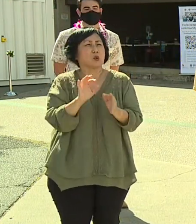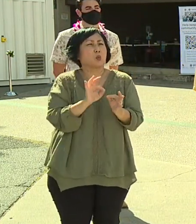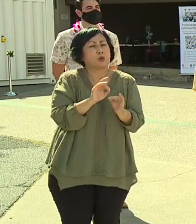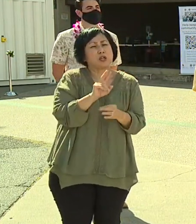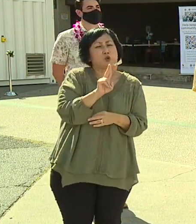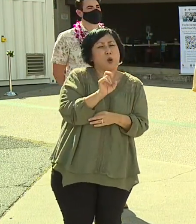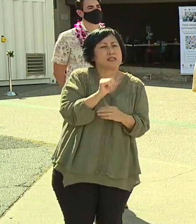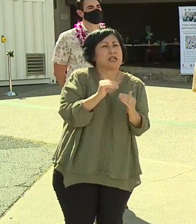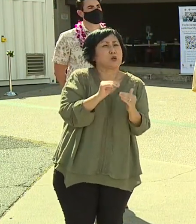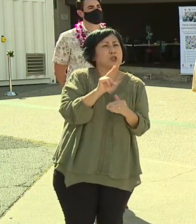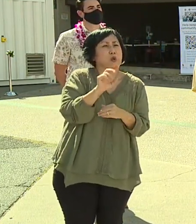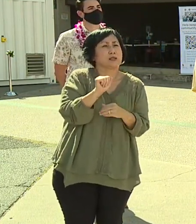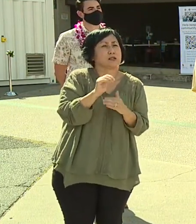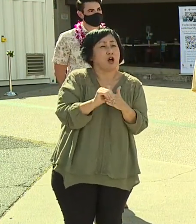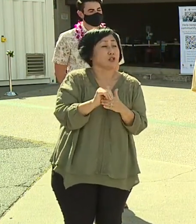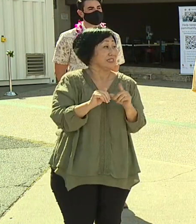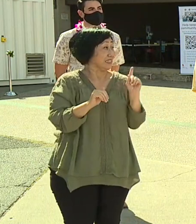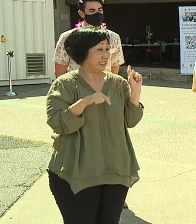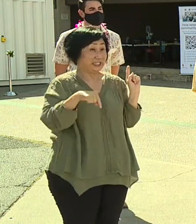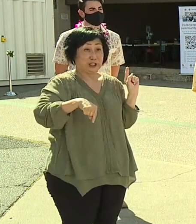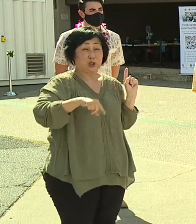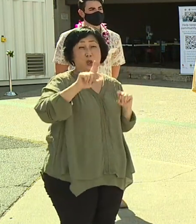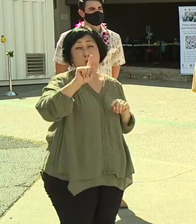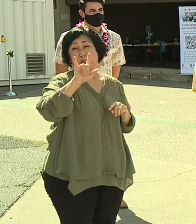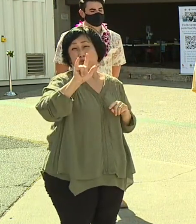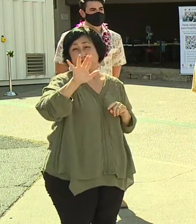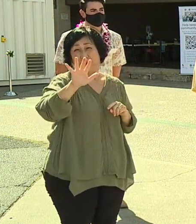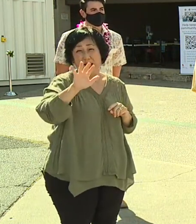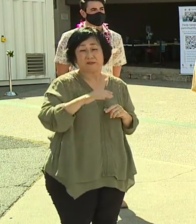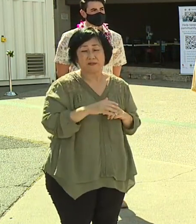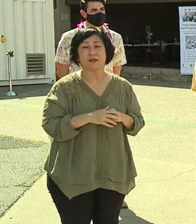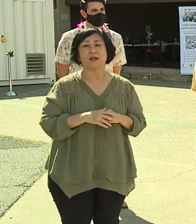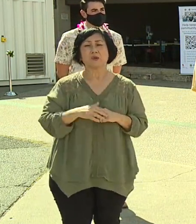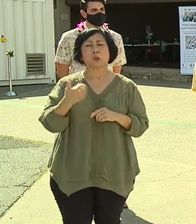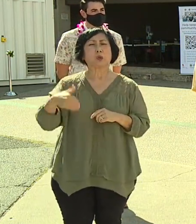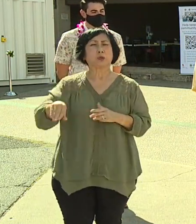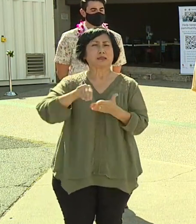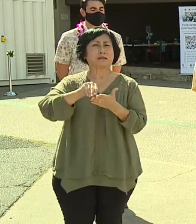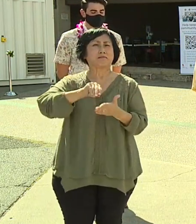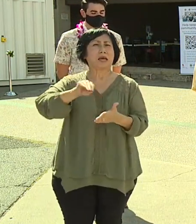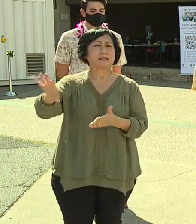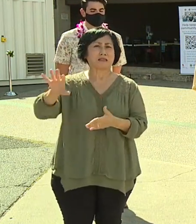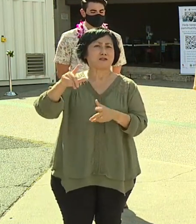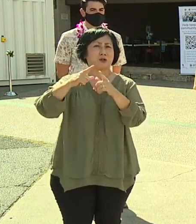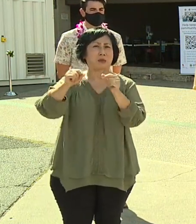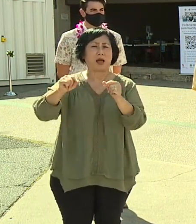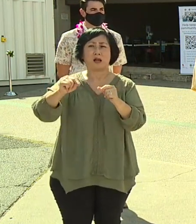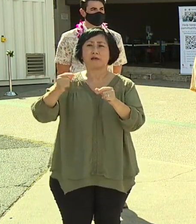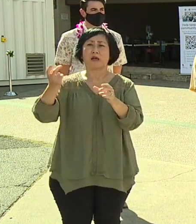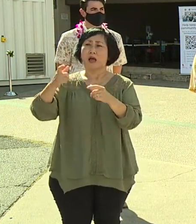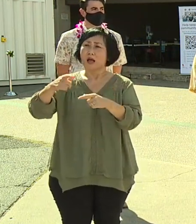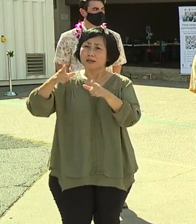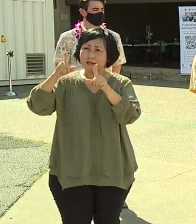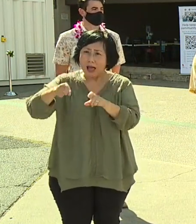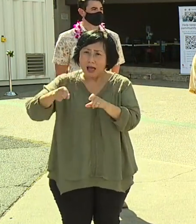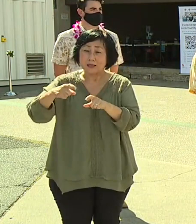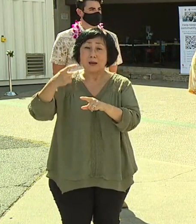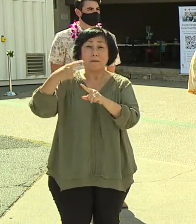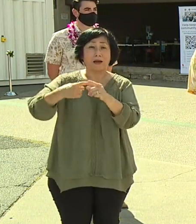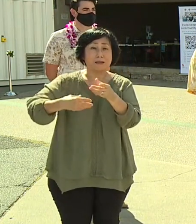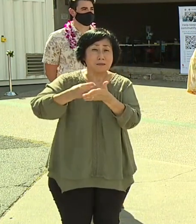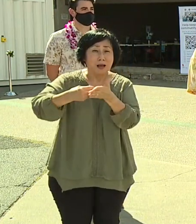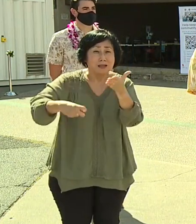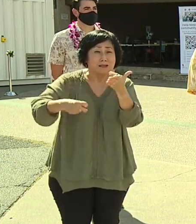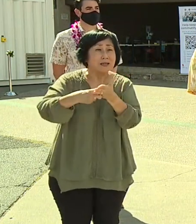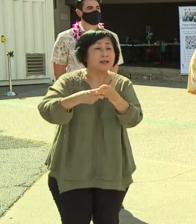$600 US, as opposed to, you heard, $125 here. And so it's a steep price to come here, and they gotta also buy their ticket. And